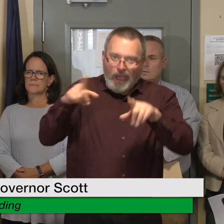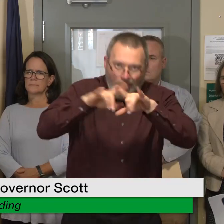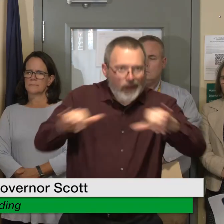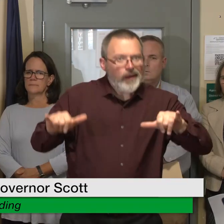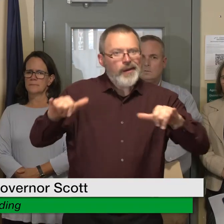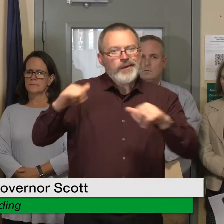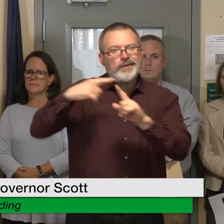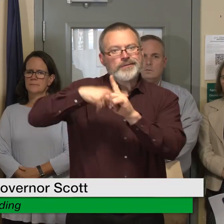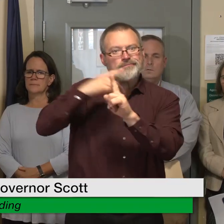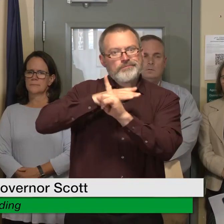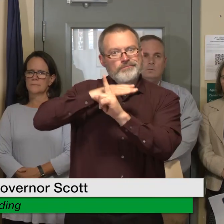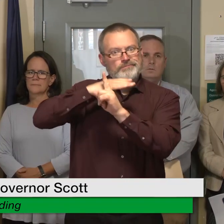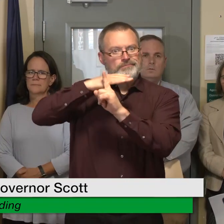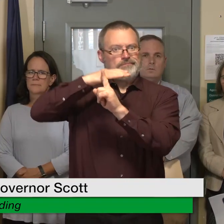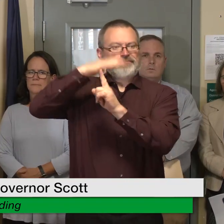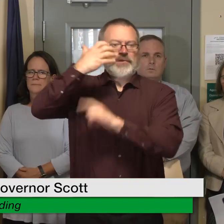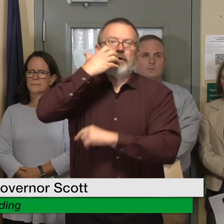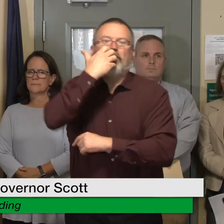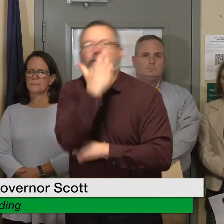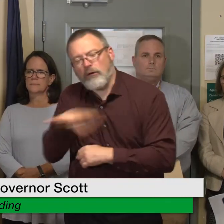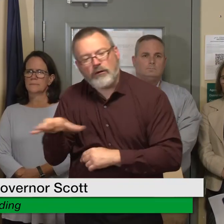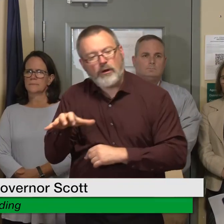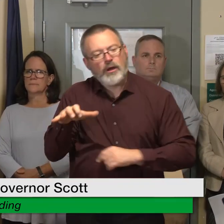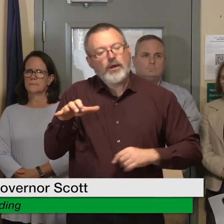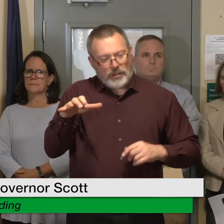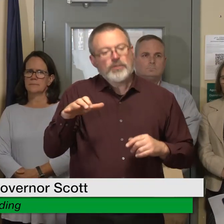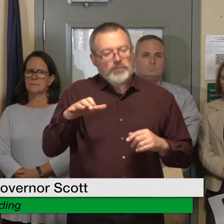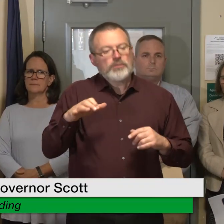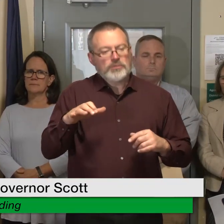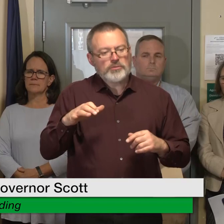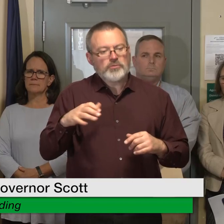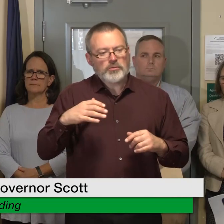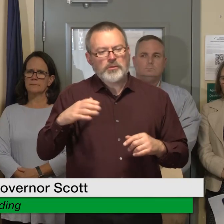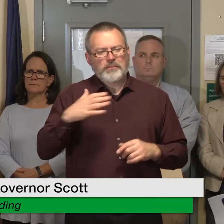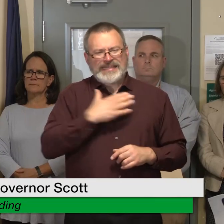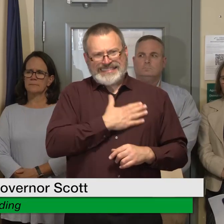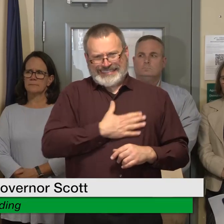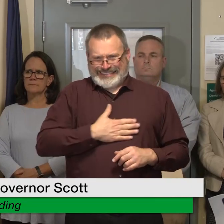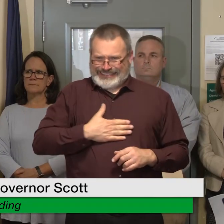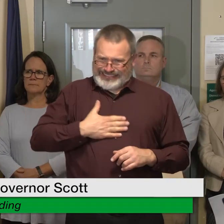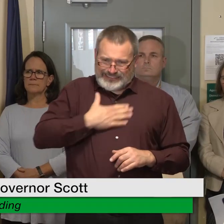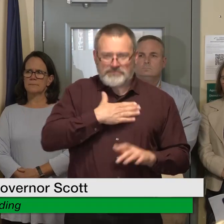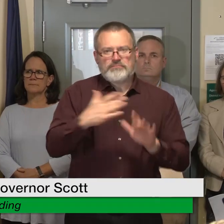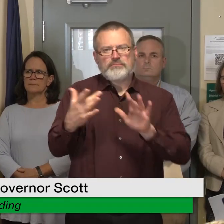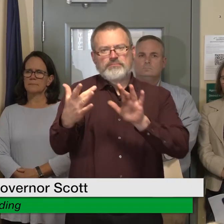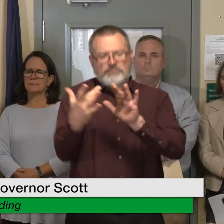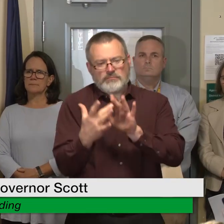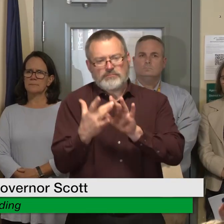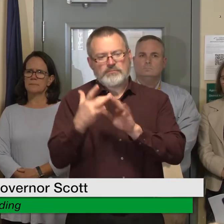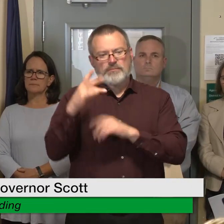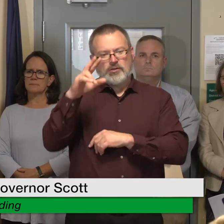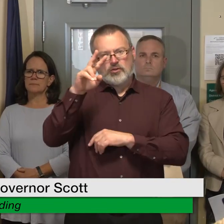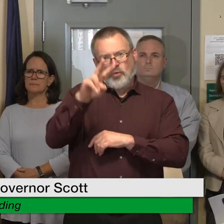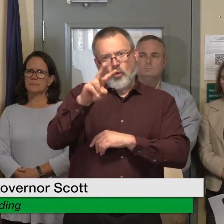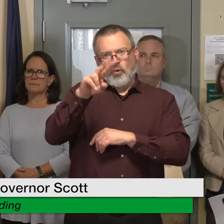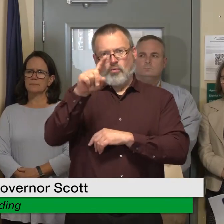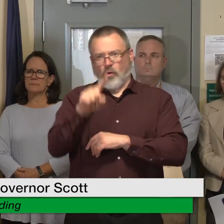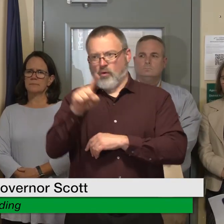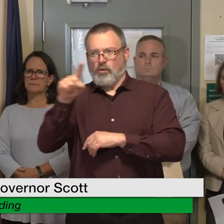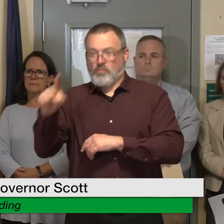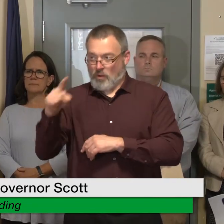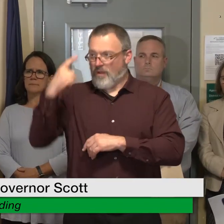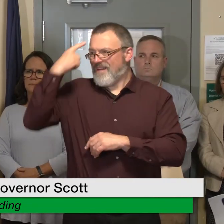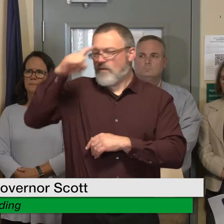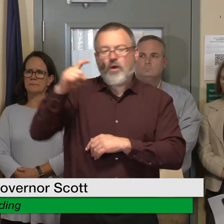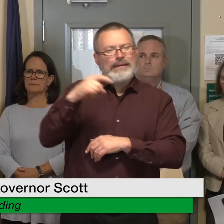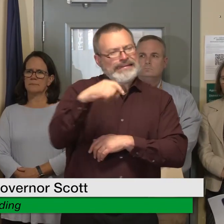I want to remind Vermonters to call 211 to report any damage, which will help us build the case to qualify for